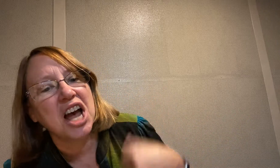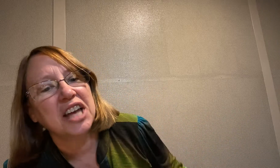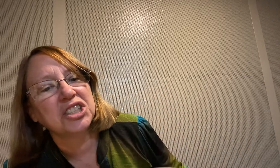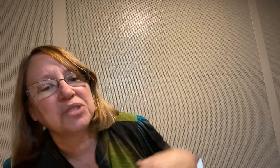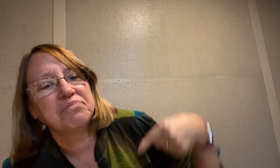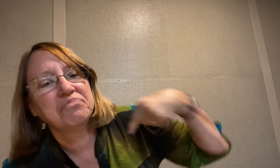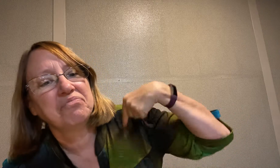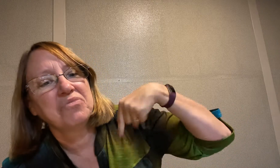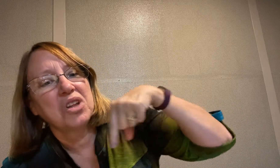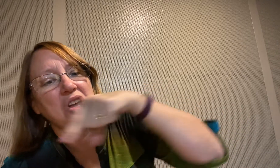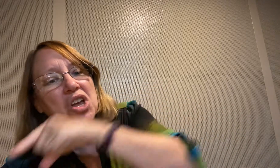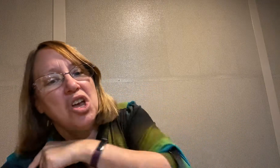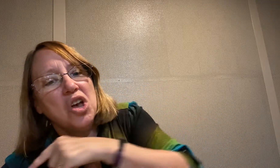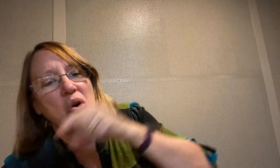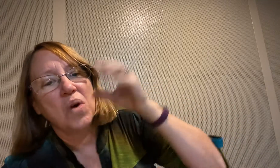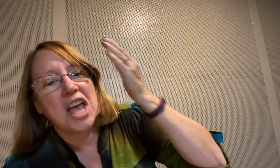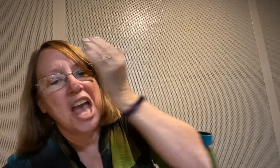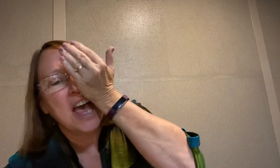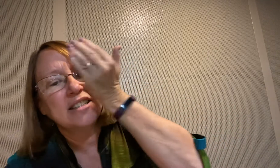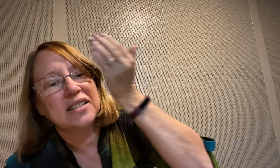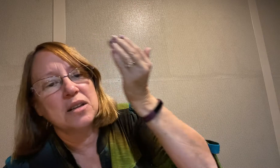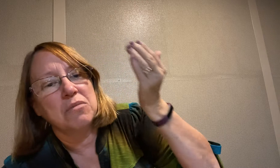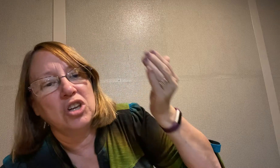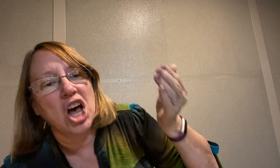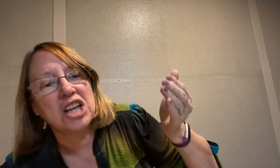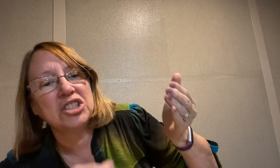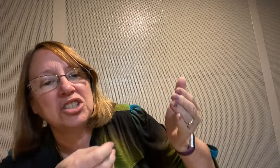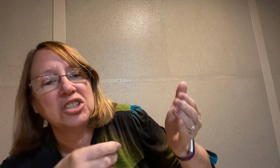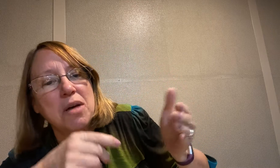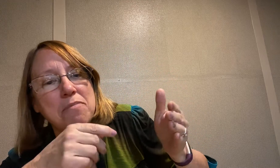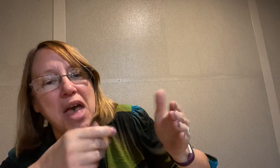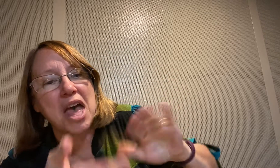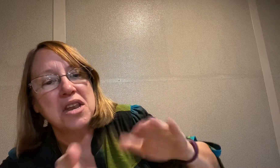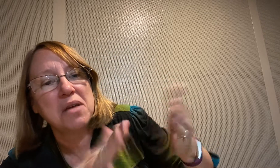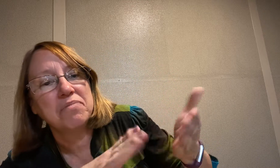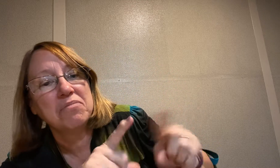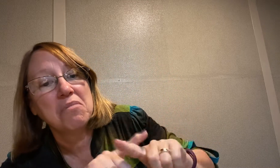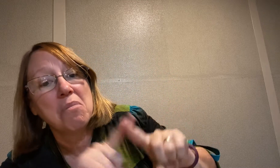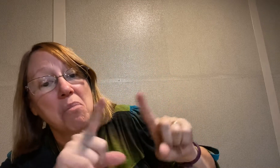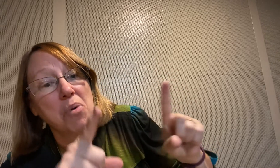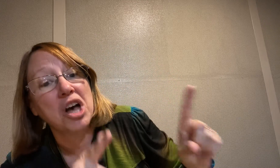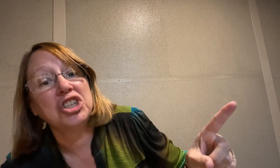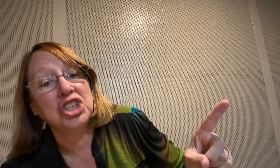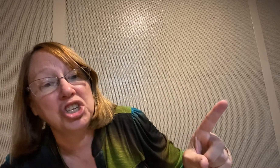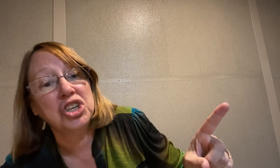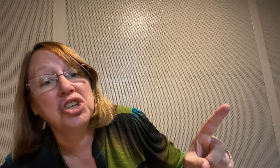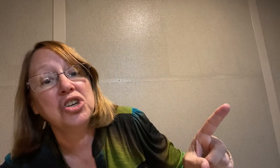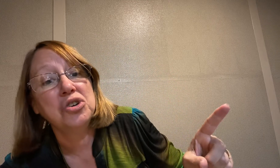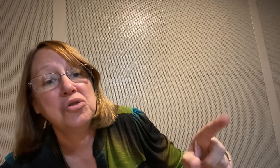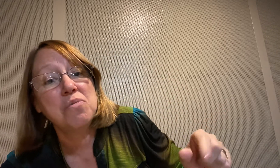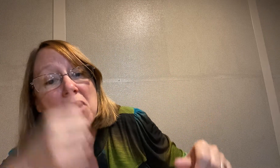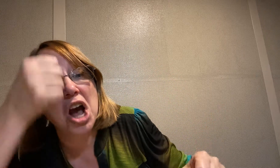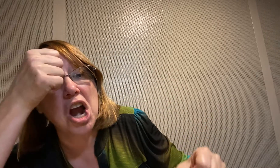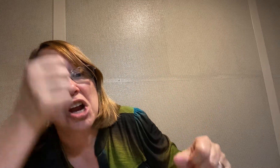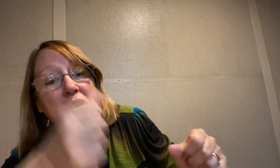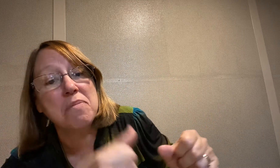night. We had lost some men, but you mark